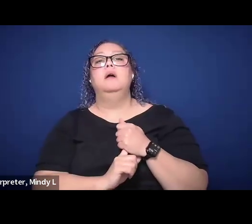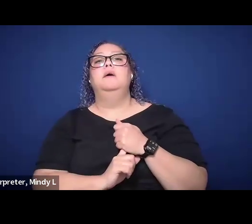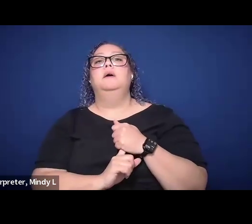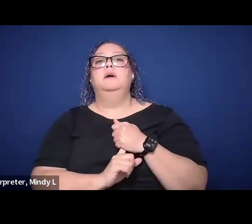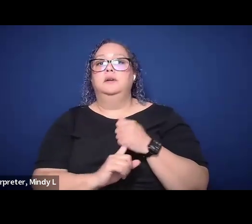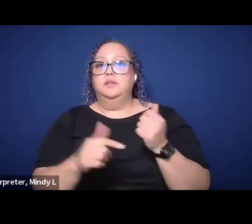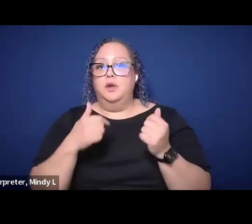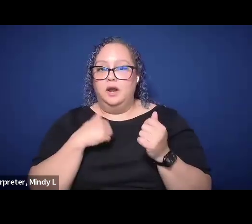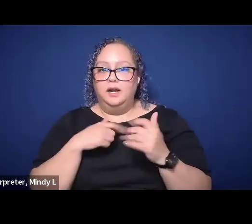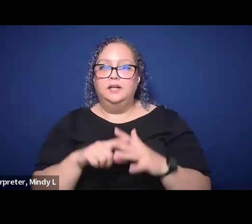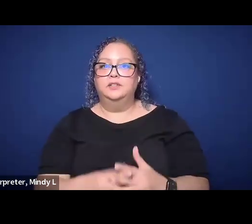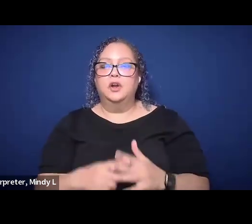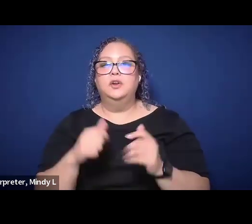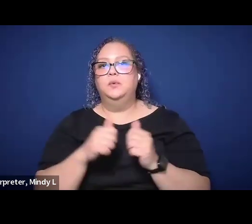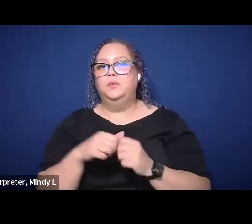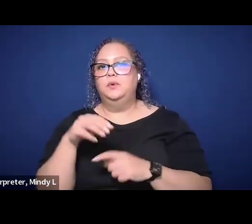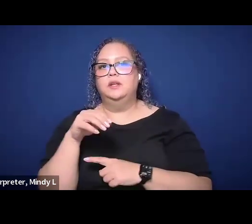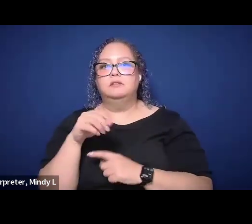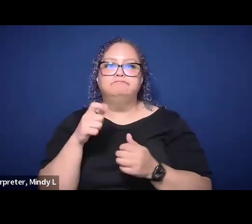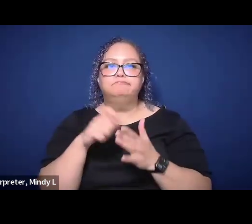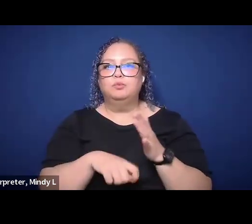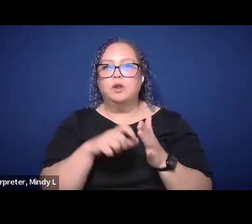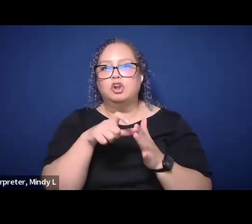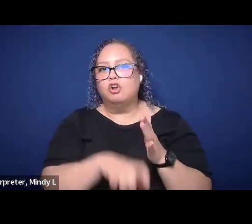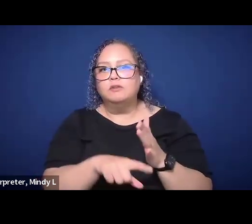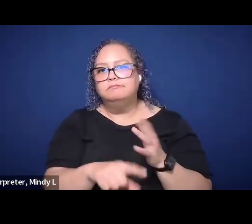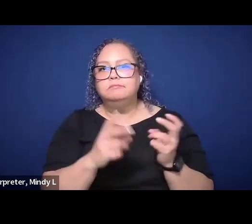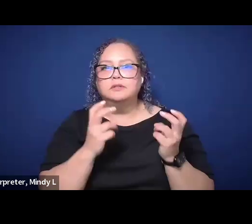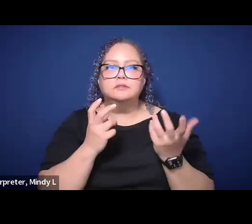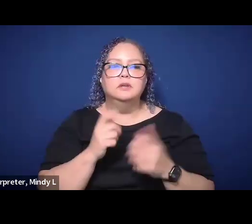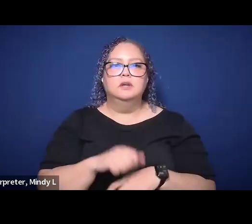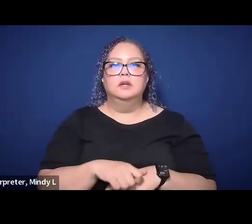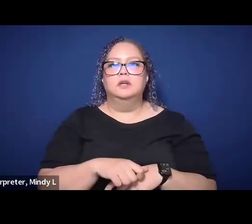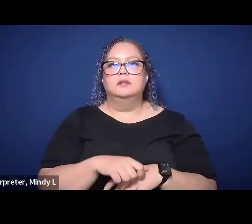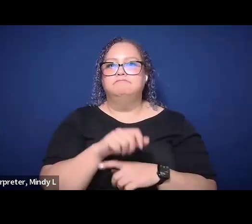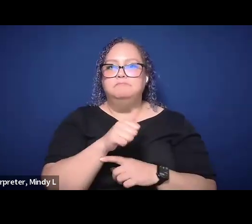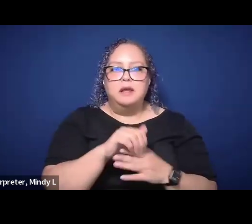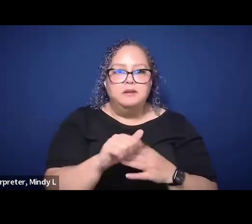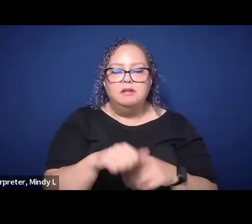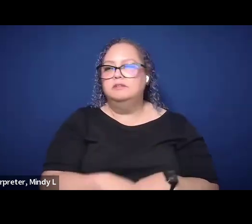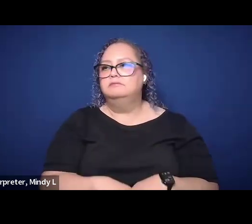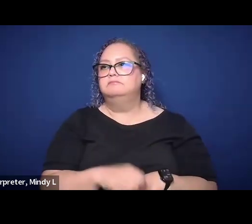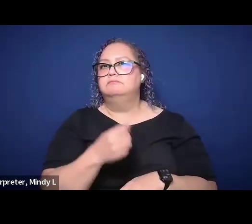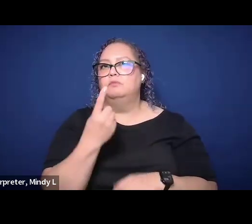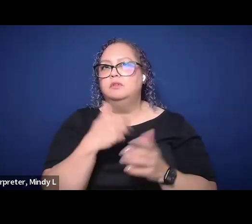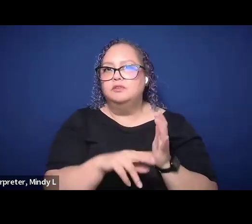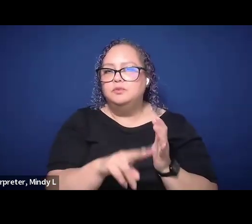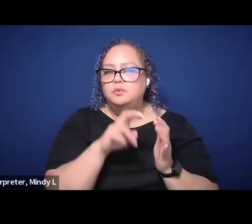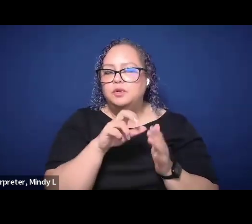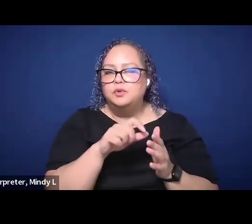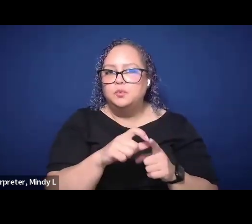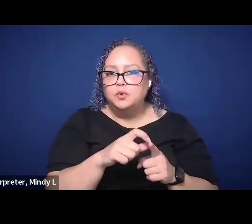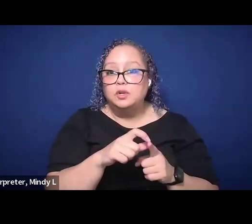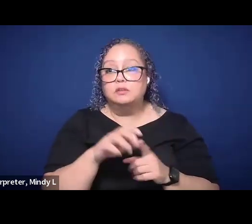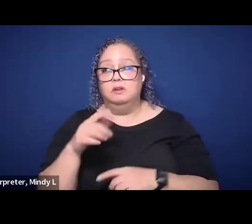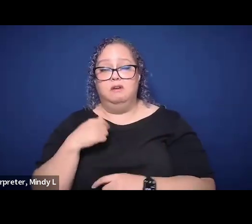words. And now I look at that and I start judging the business owners